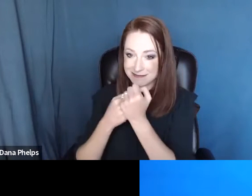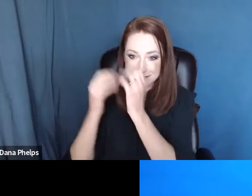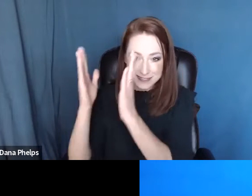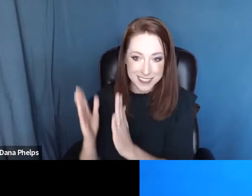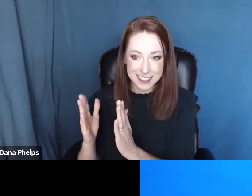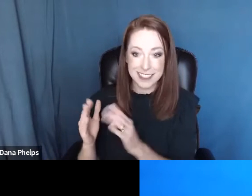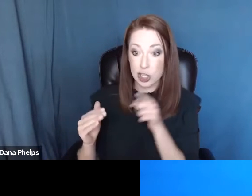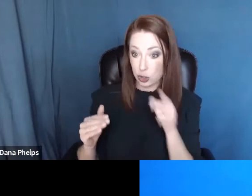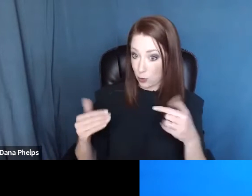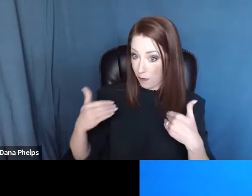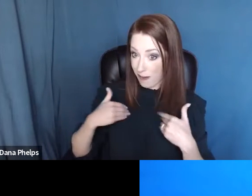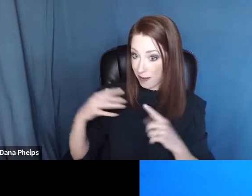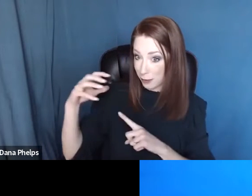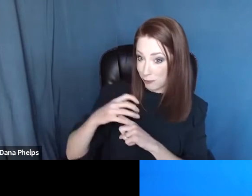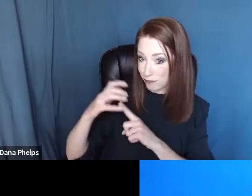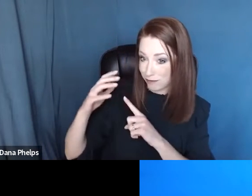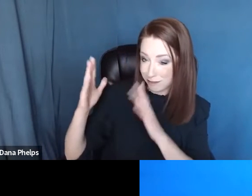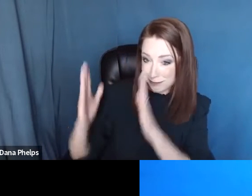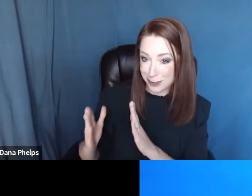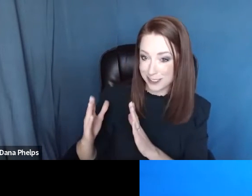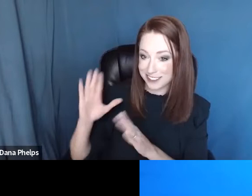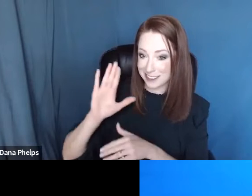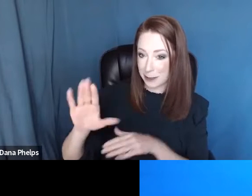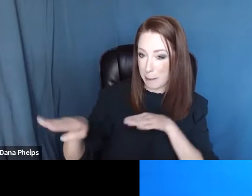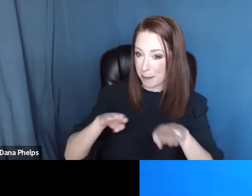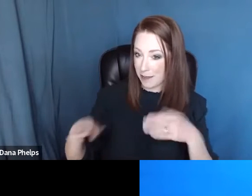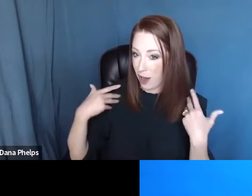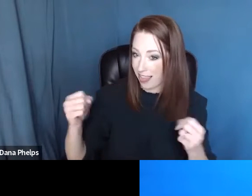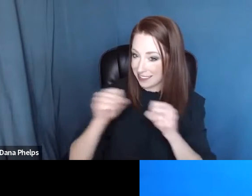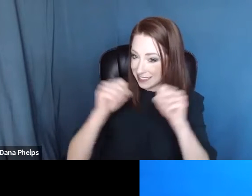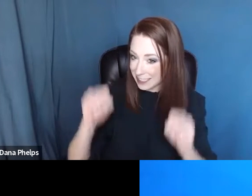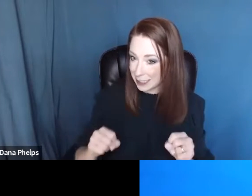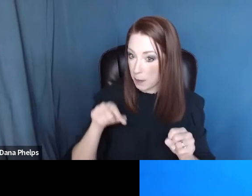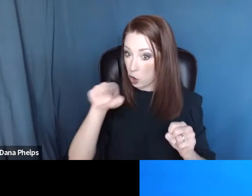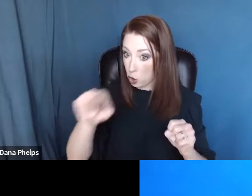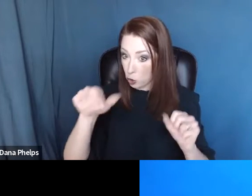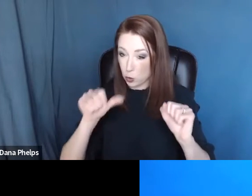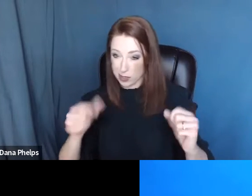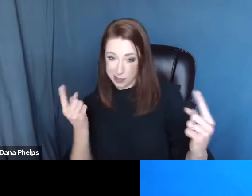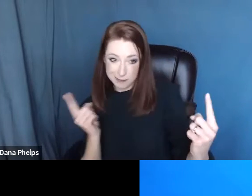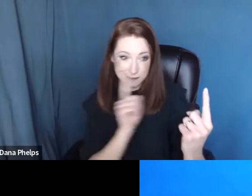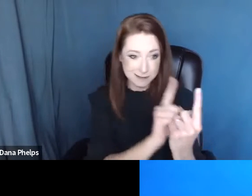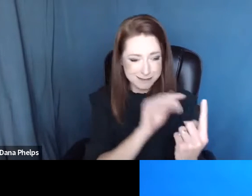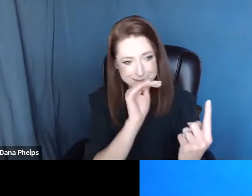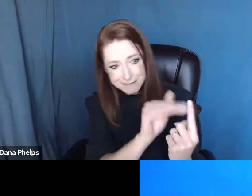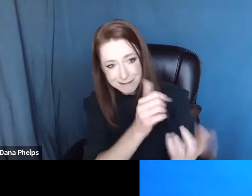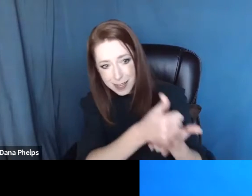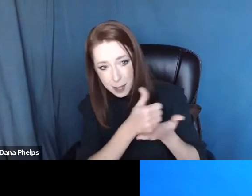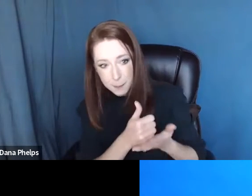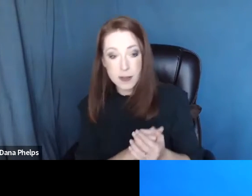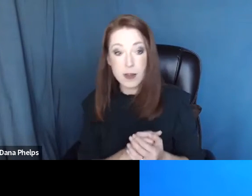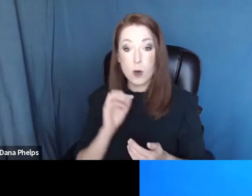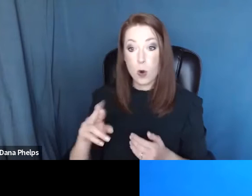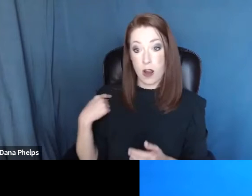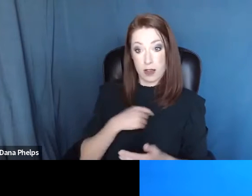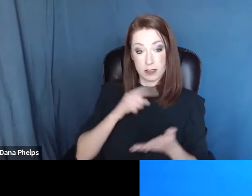do you have a champion in your behavioral health system that you can go to? And how can we also, as researchers and